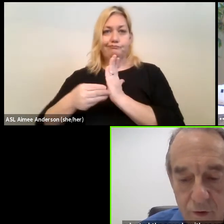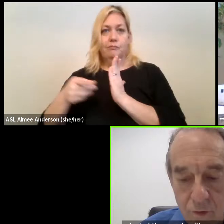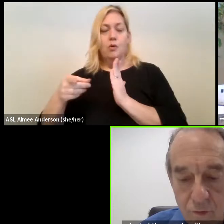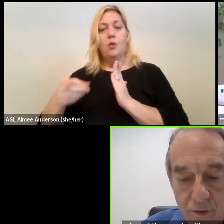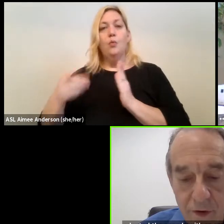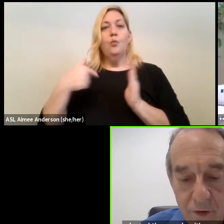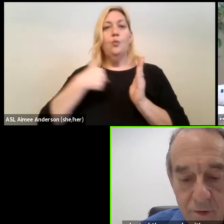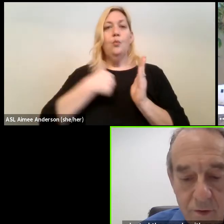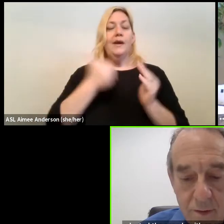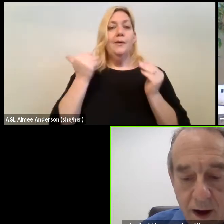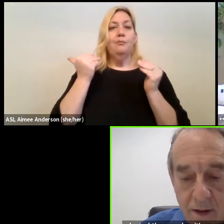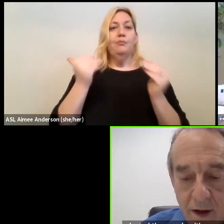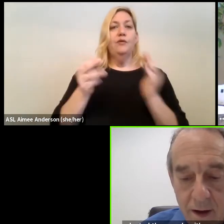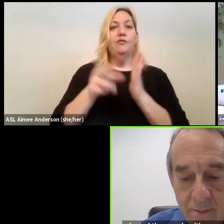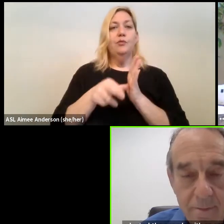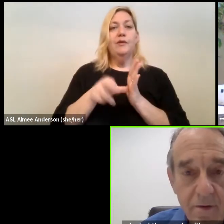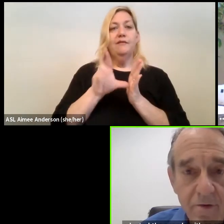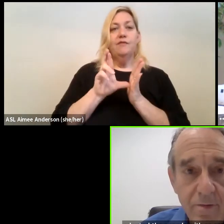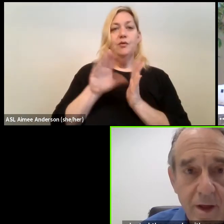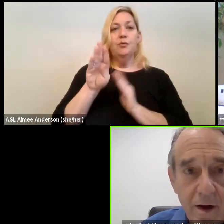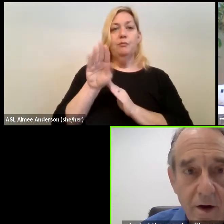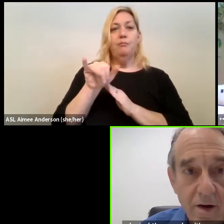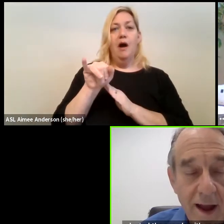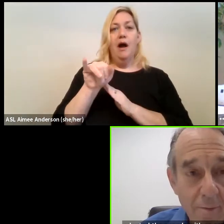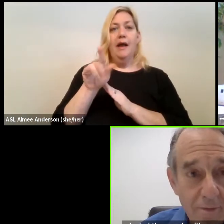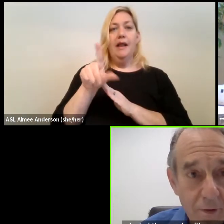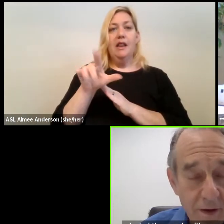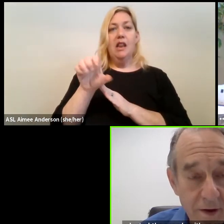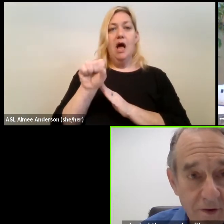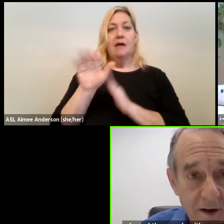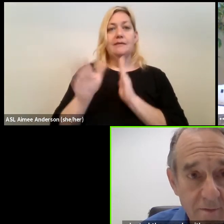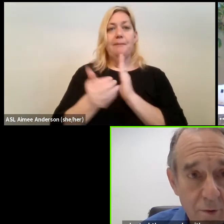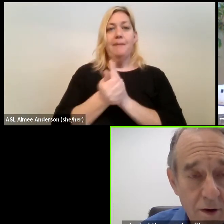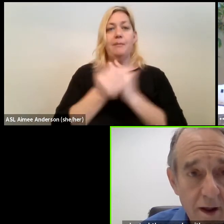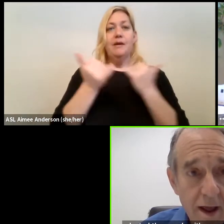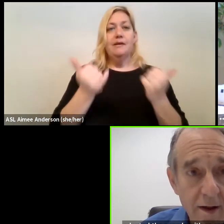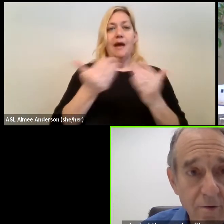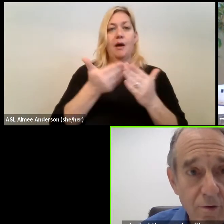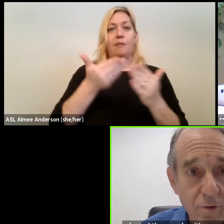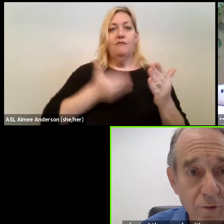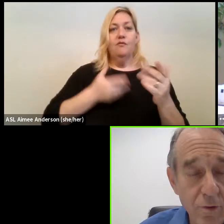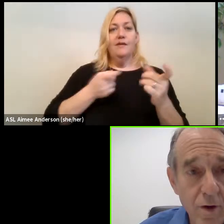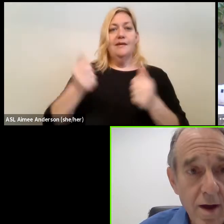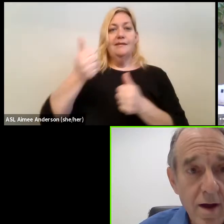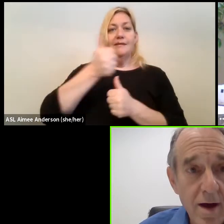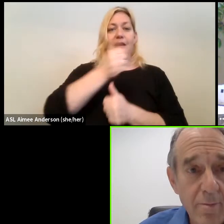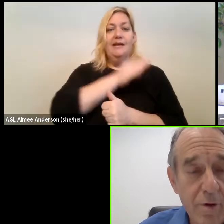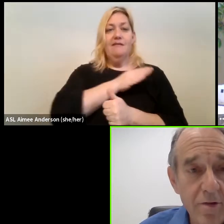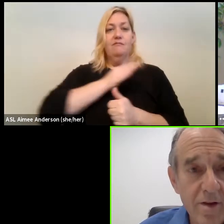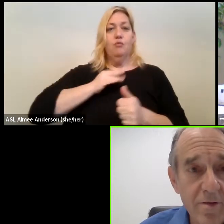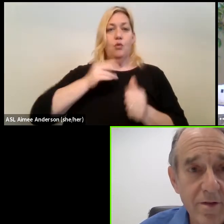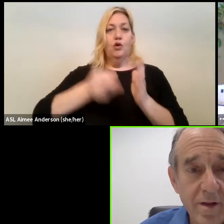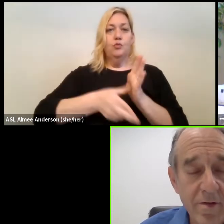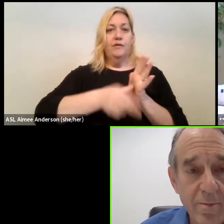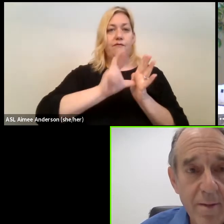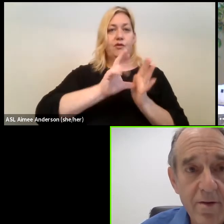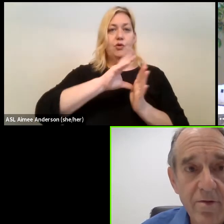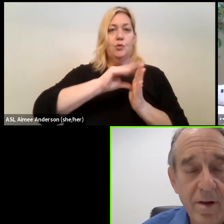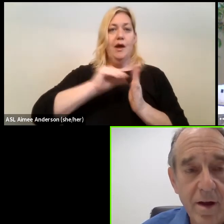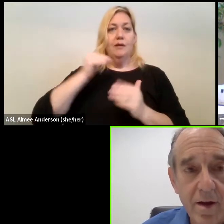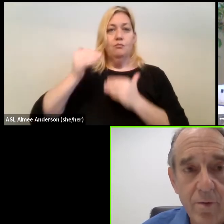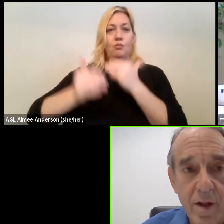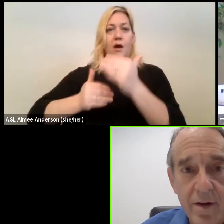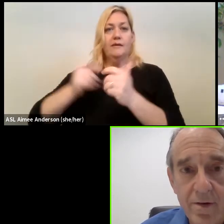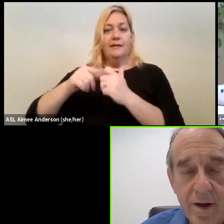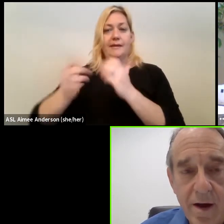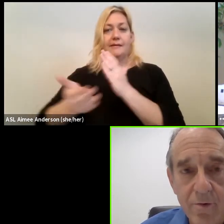moved to review bylaw amendments that are now before the executive board, and to process these